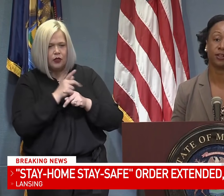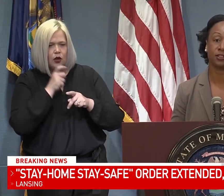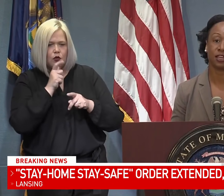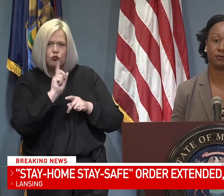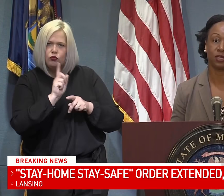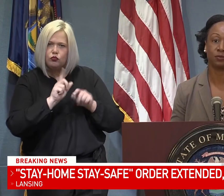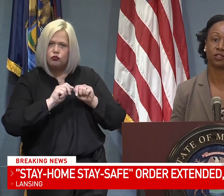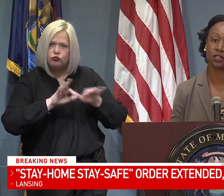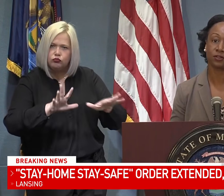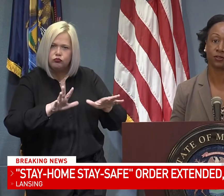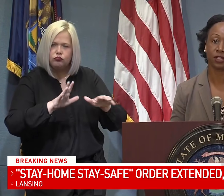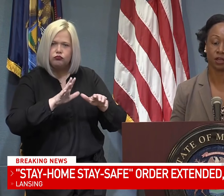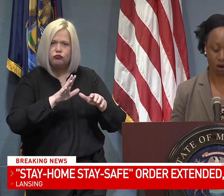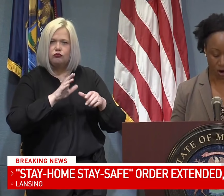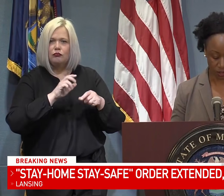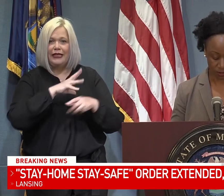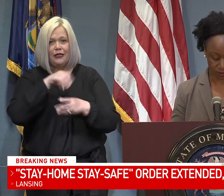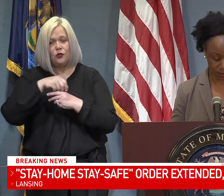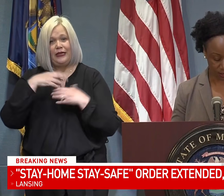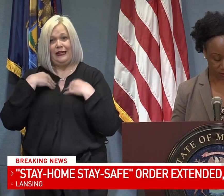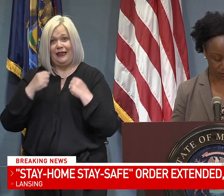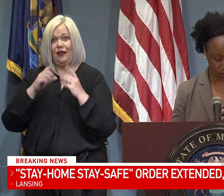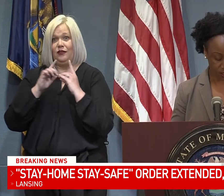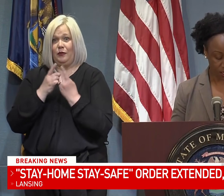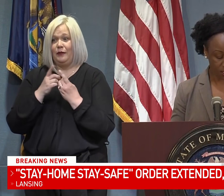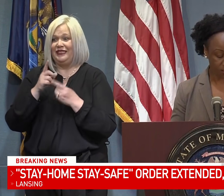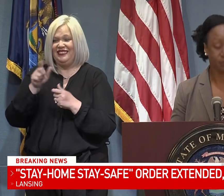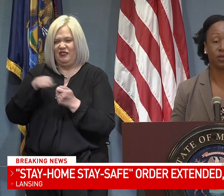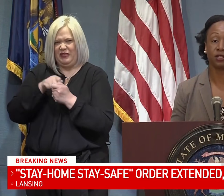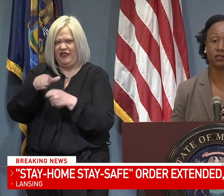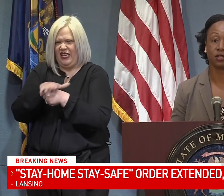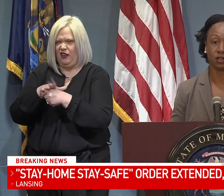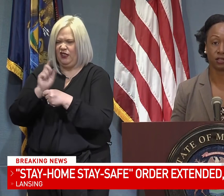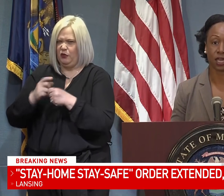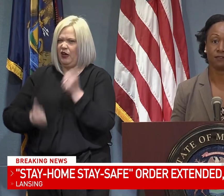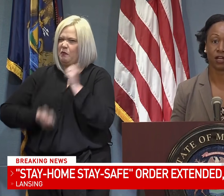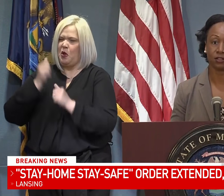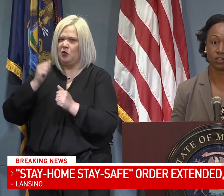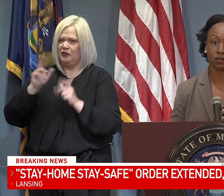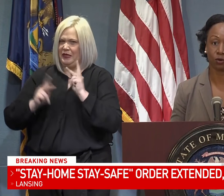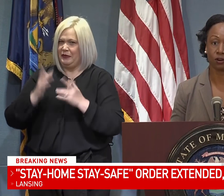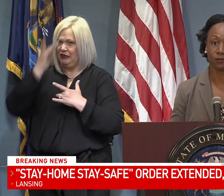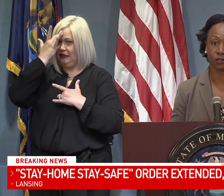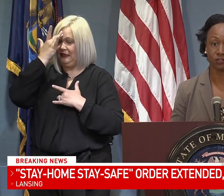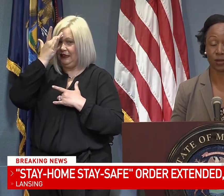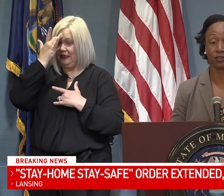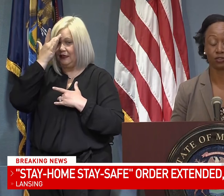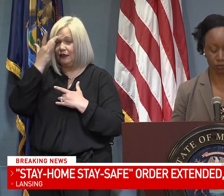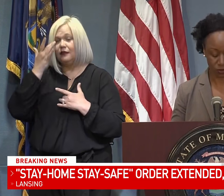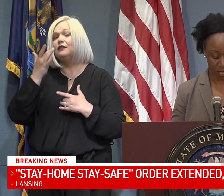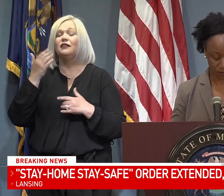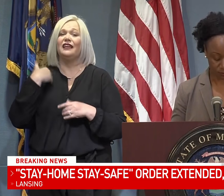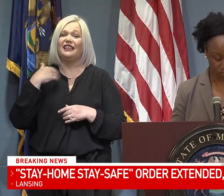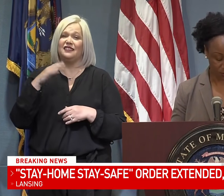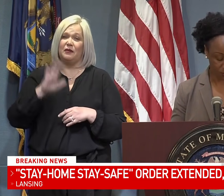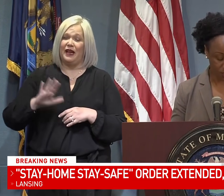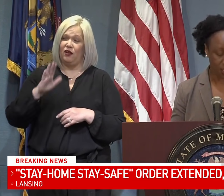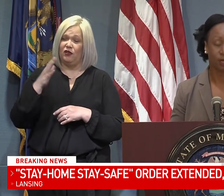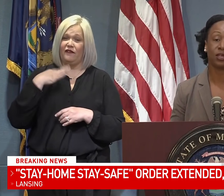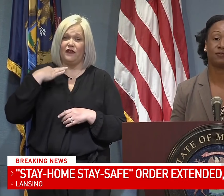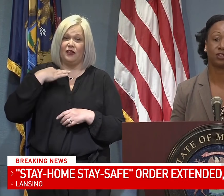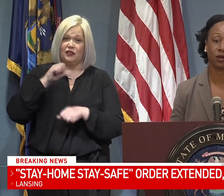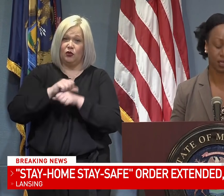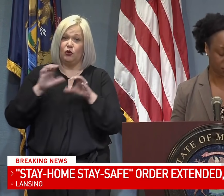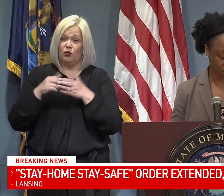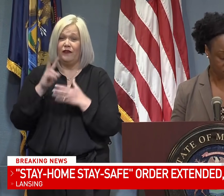in areas that have been particularly hardest hit. This builds on a volunteer workforce of about 2,000 people